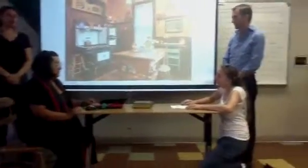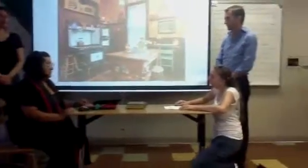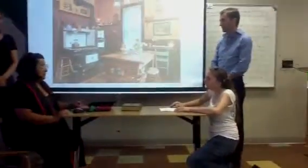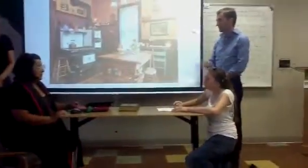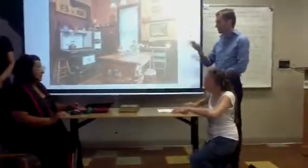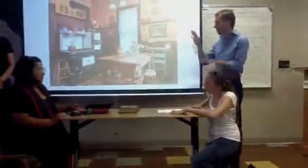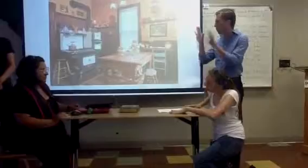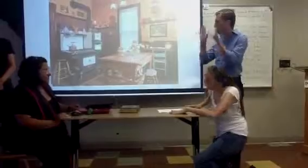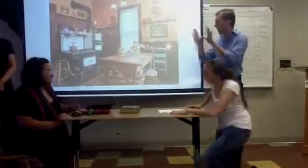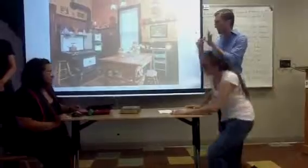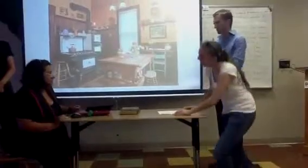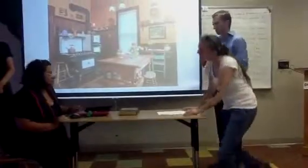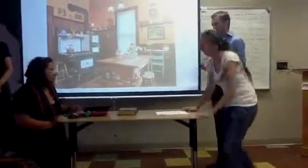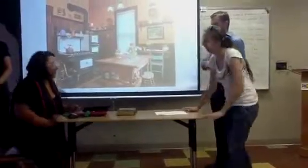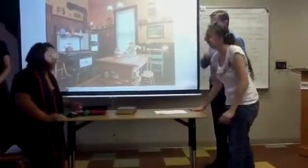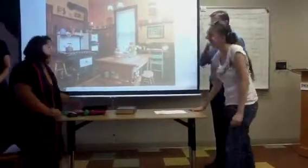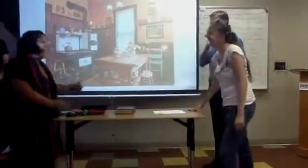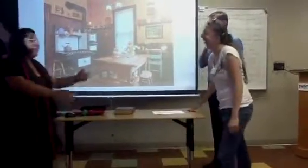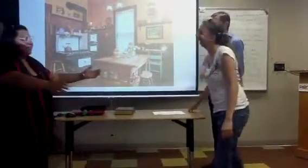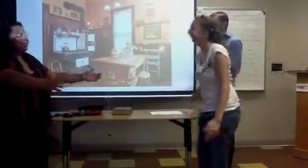That is wonderful. I'm so proud of you.